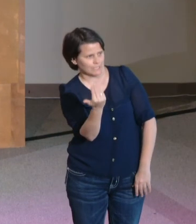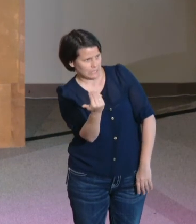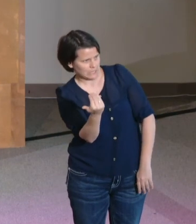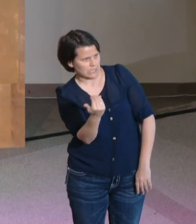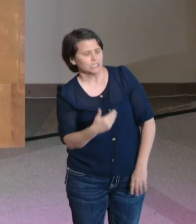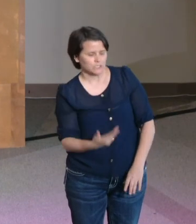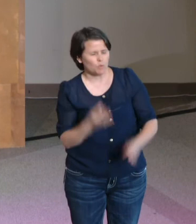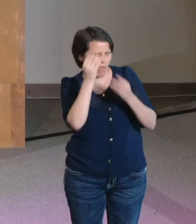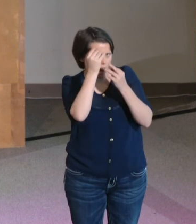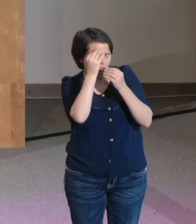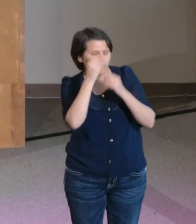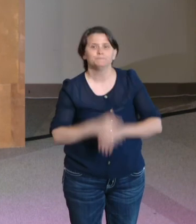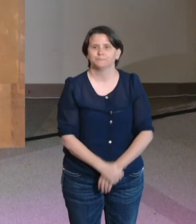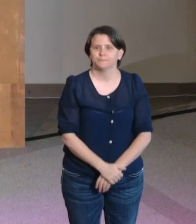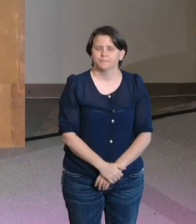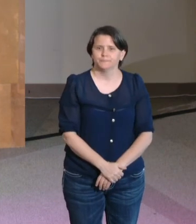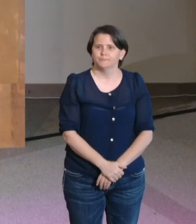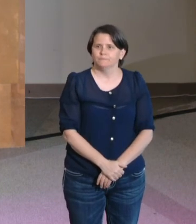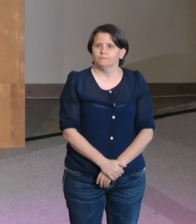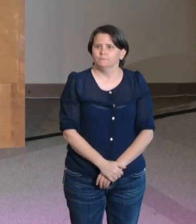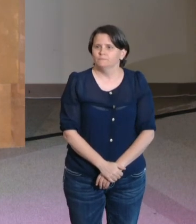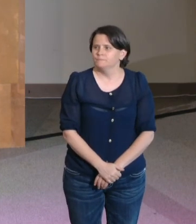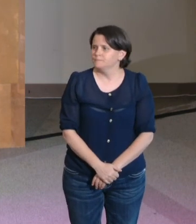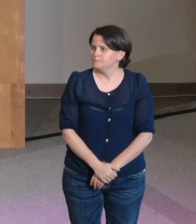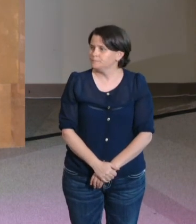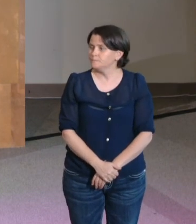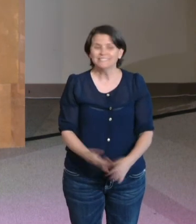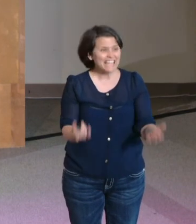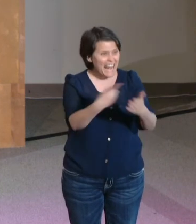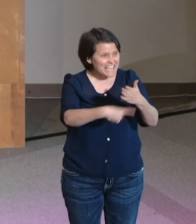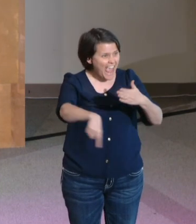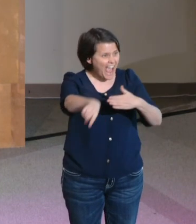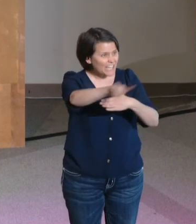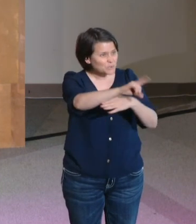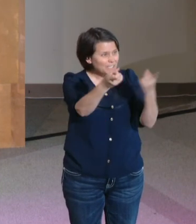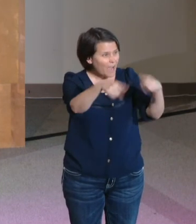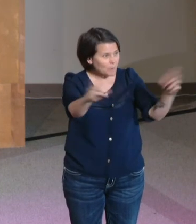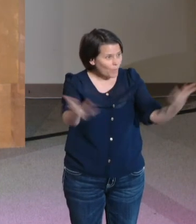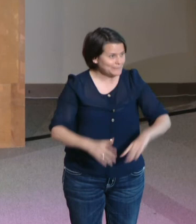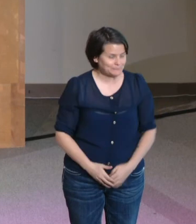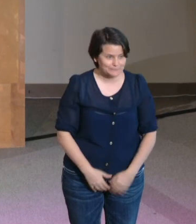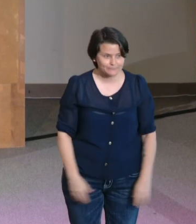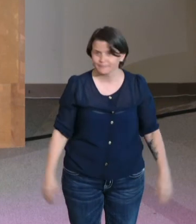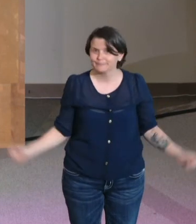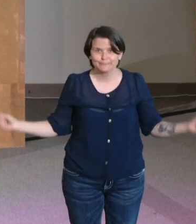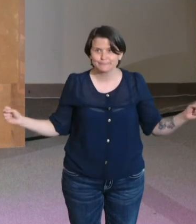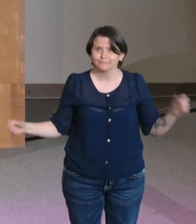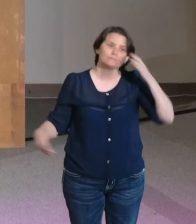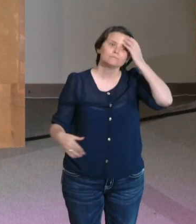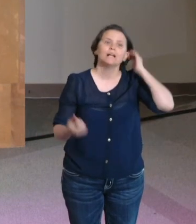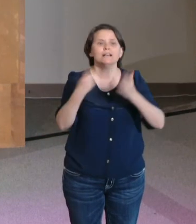bit. All right, so do you know what's happening next week? Next week we are saying